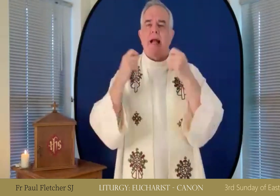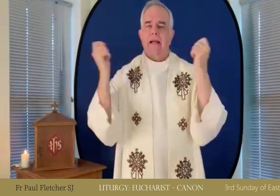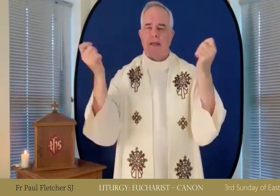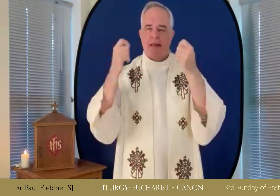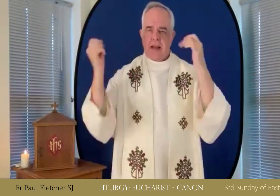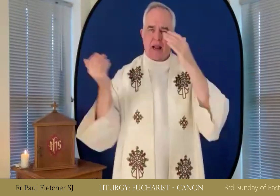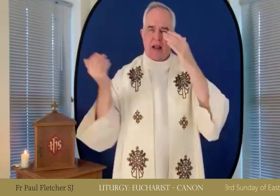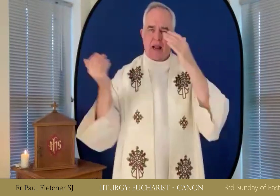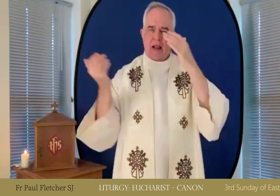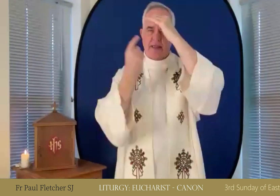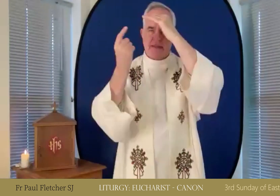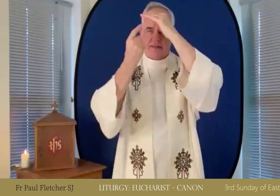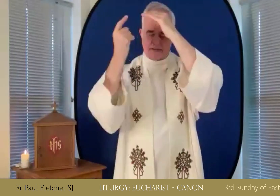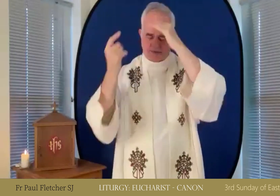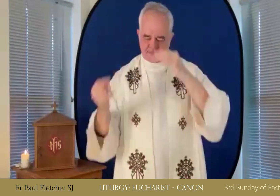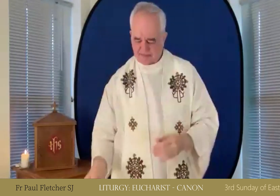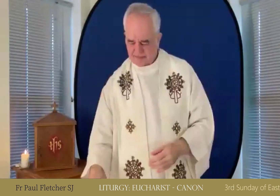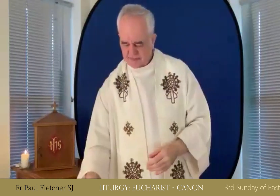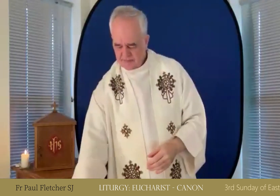Hosanna in the highest.